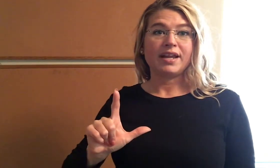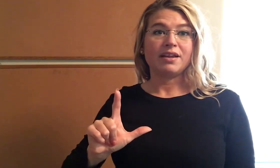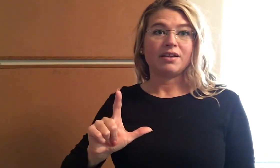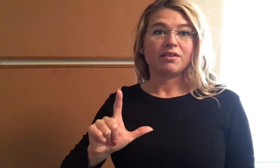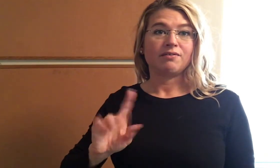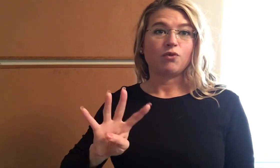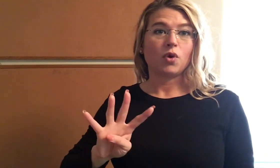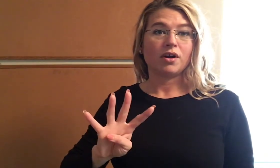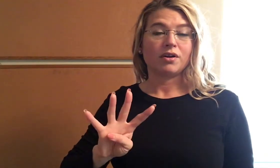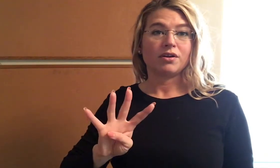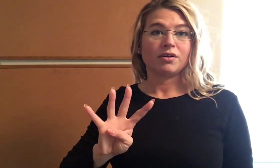24.